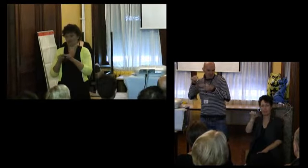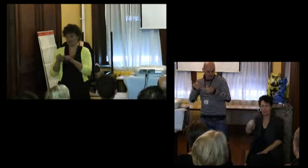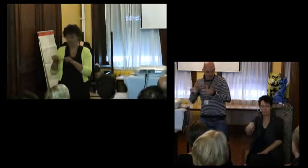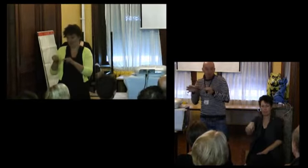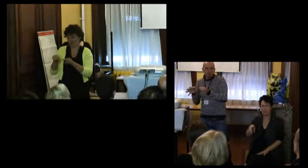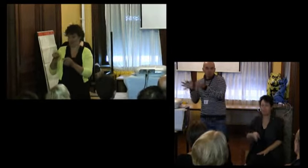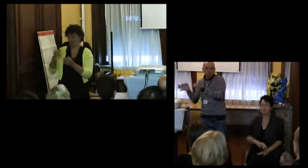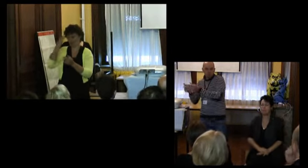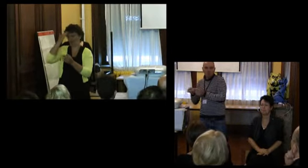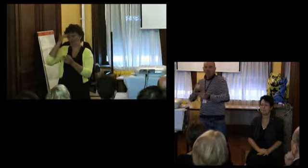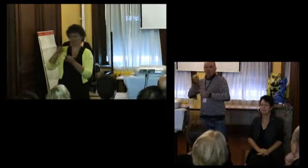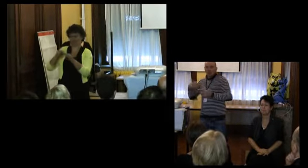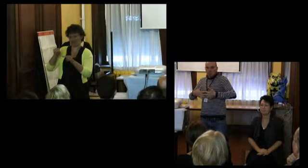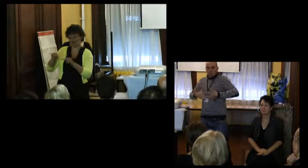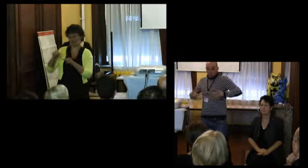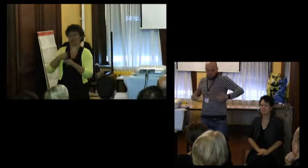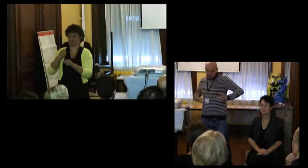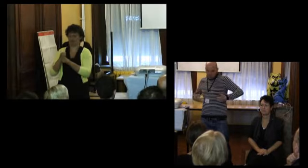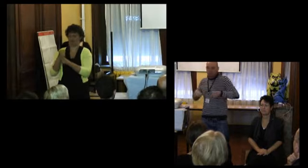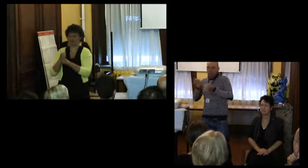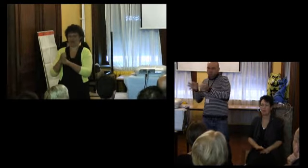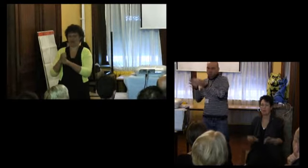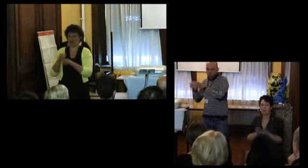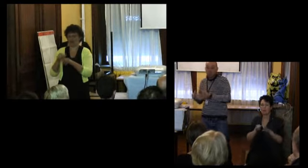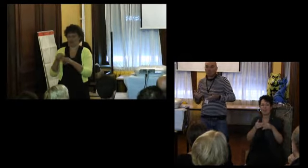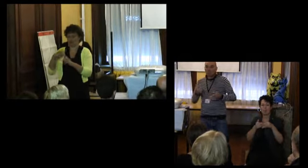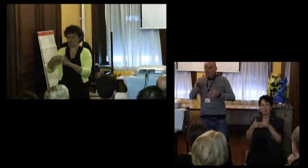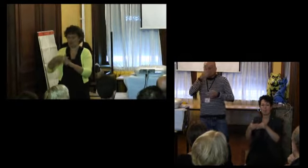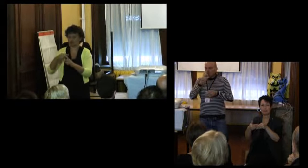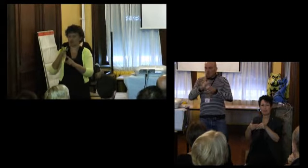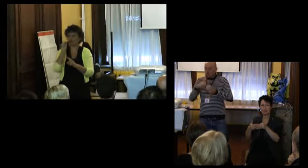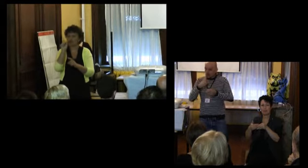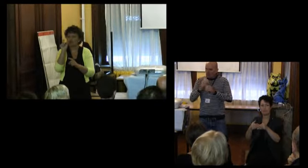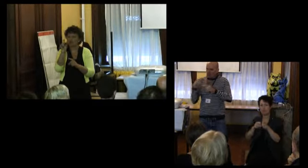Center Museum, and in the tourism office.